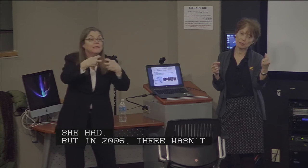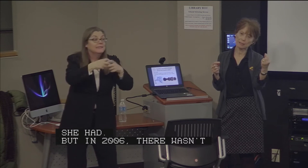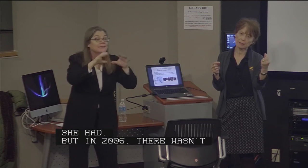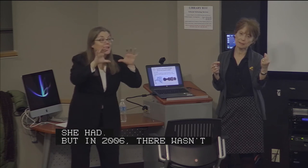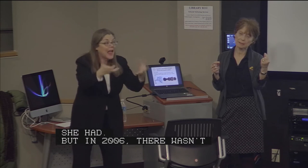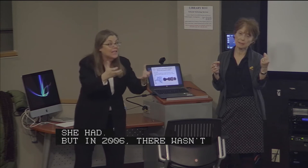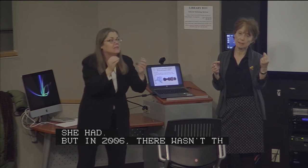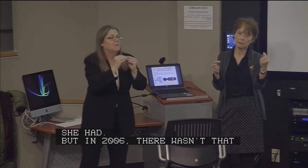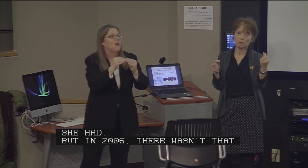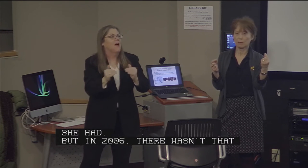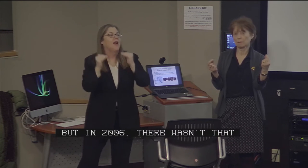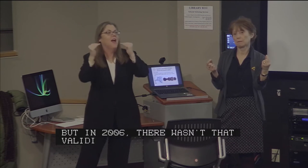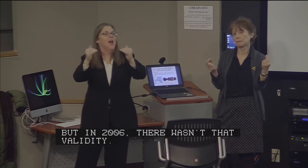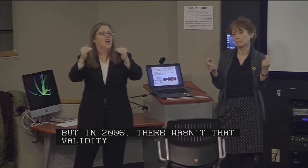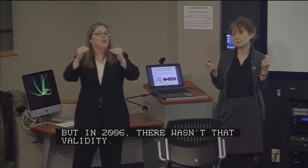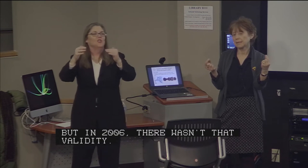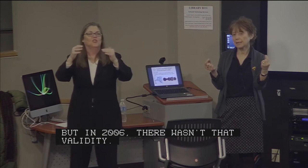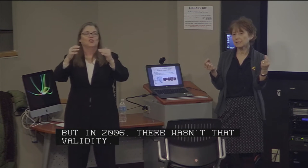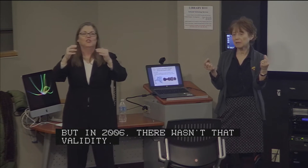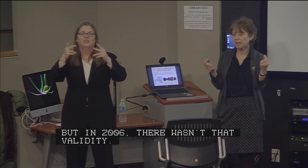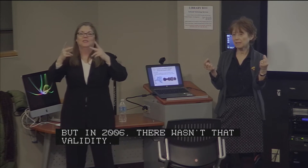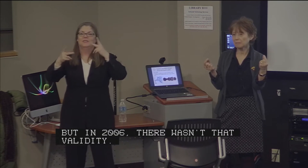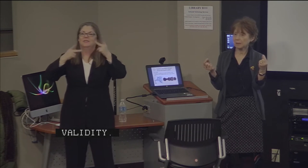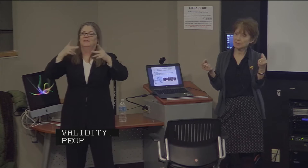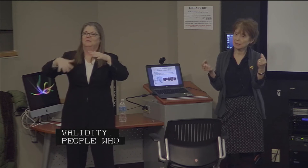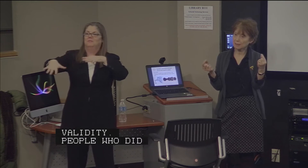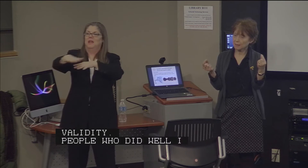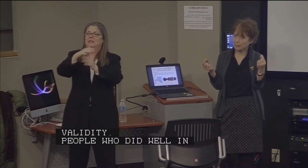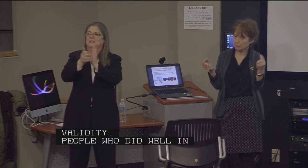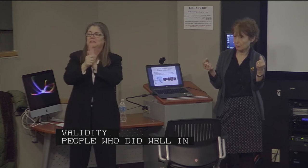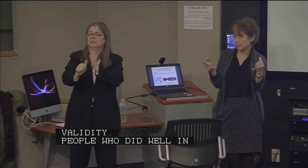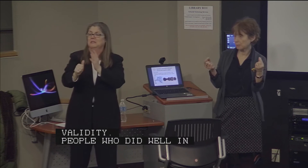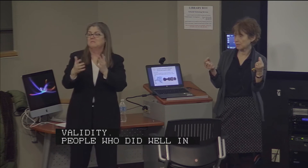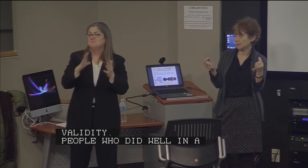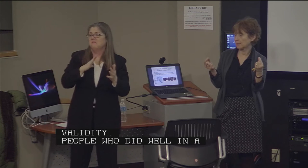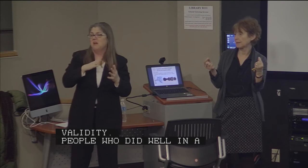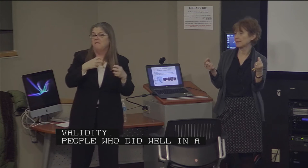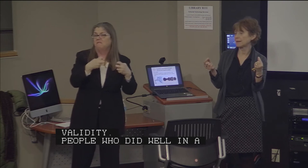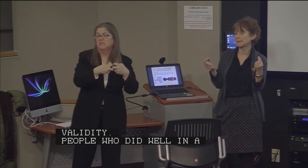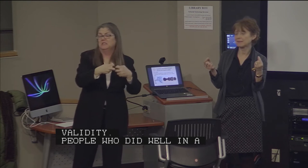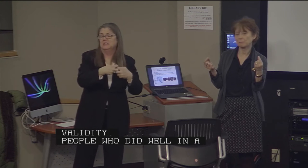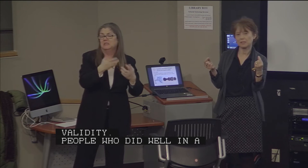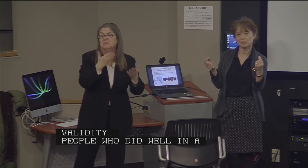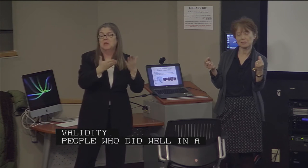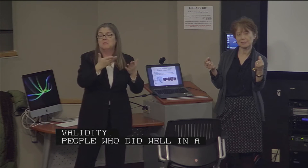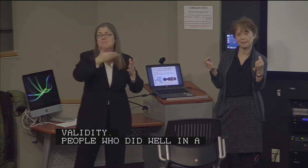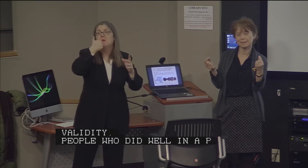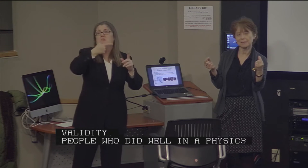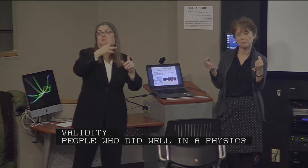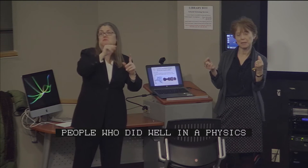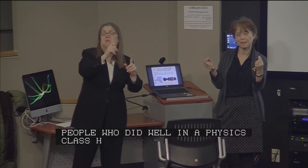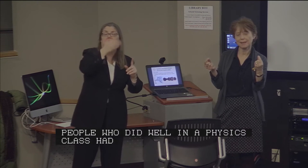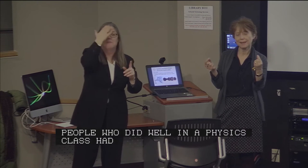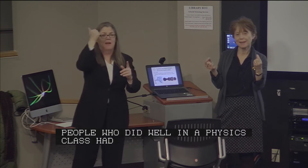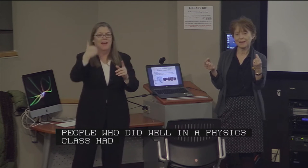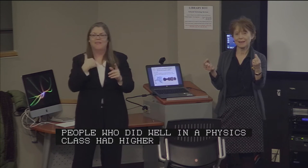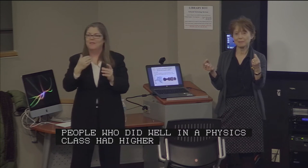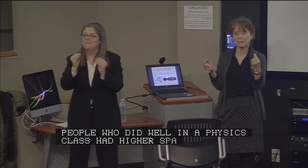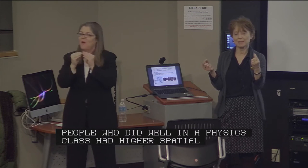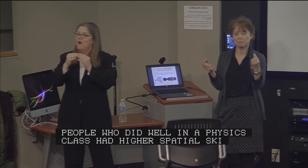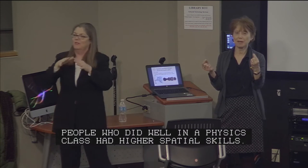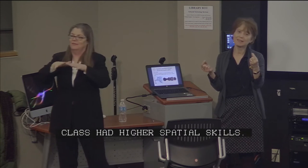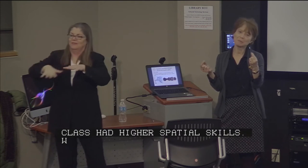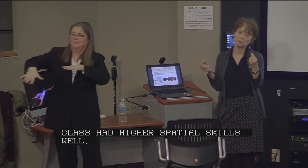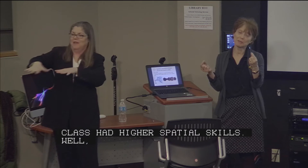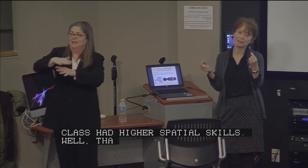spatial skills. Well, that's great, and maybe they got higher grades because they had higher spatial skills, but